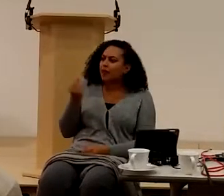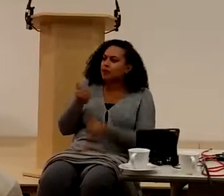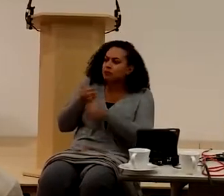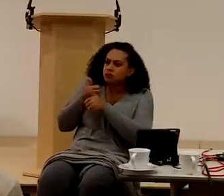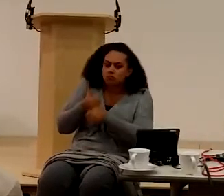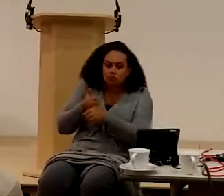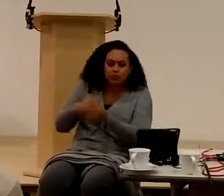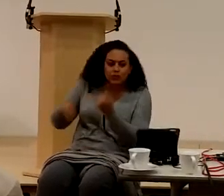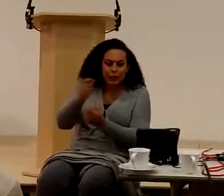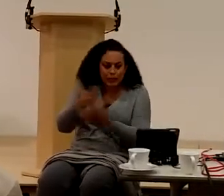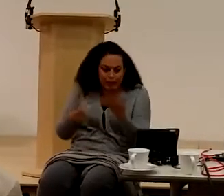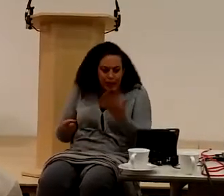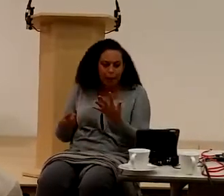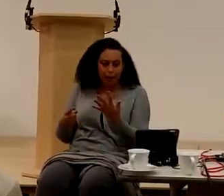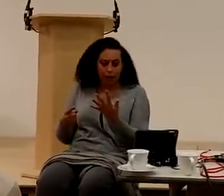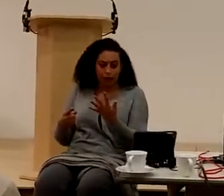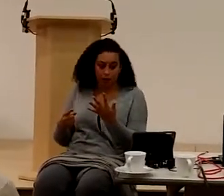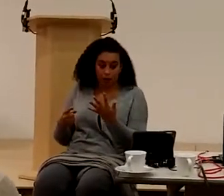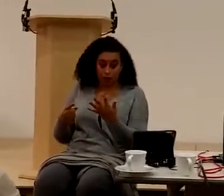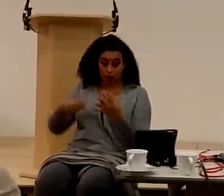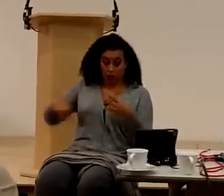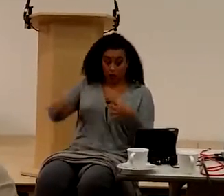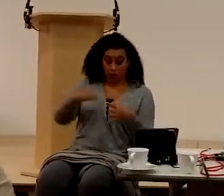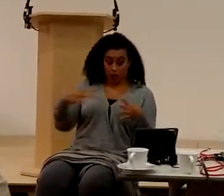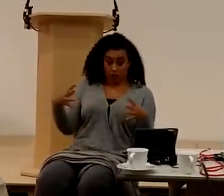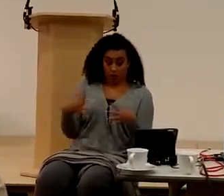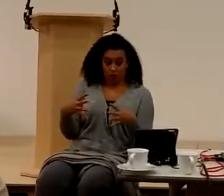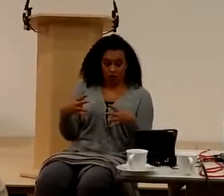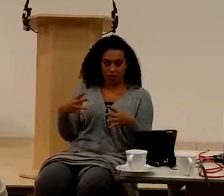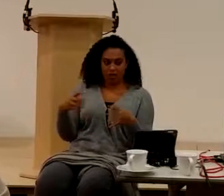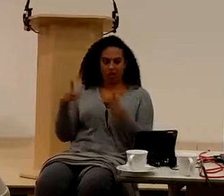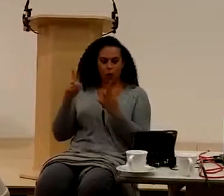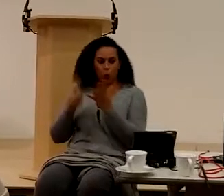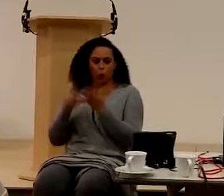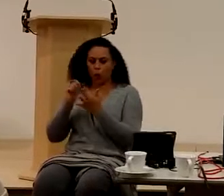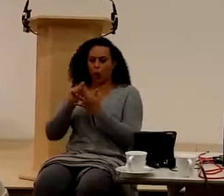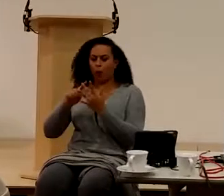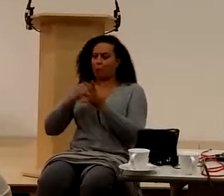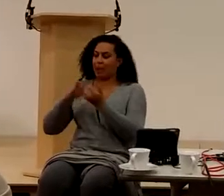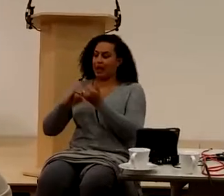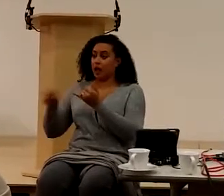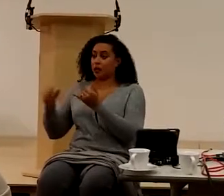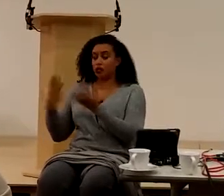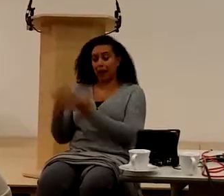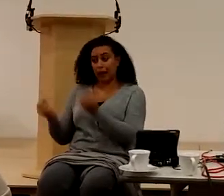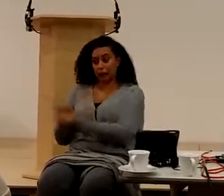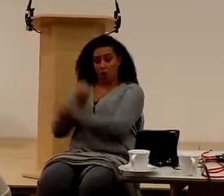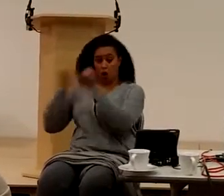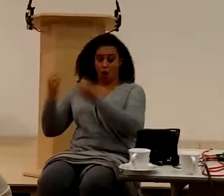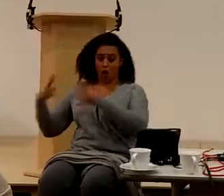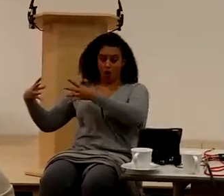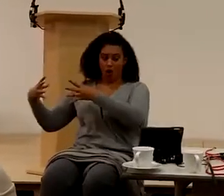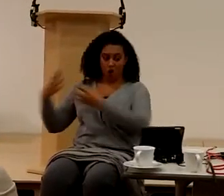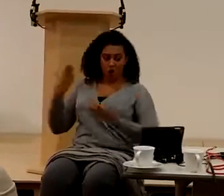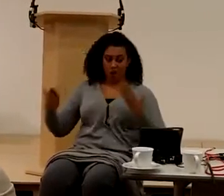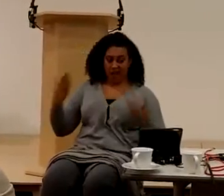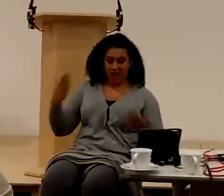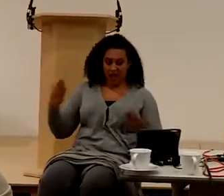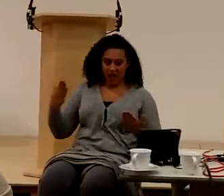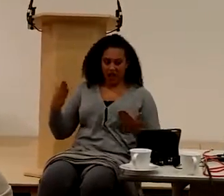challenged by the pious who saw disability as a